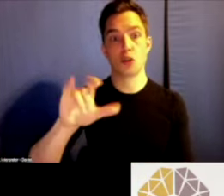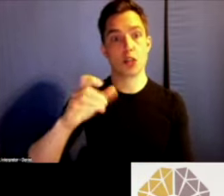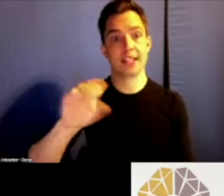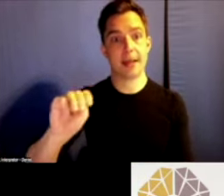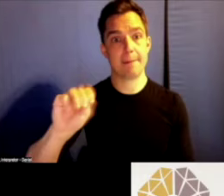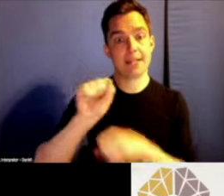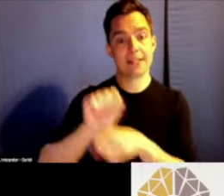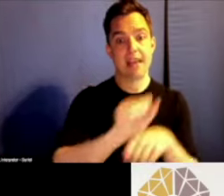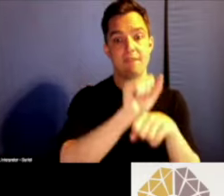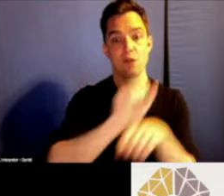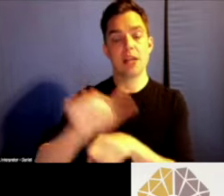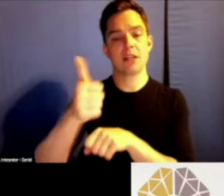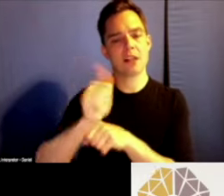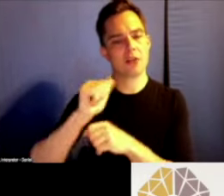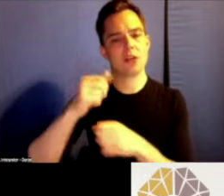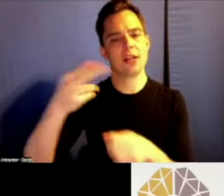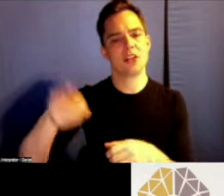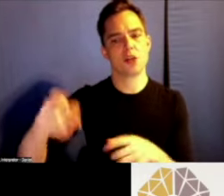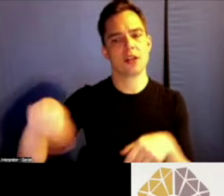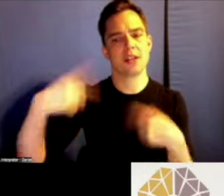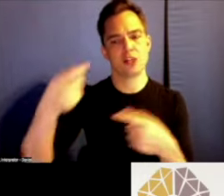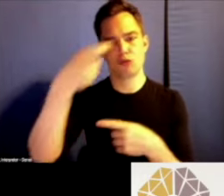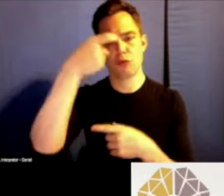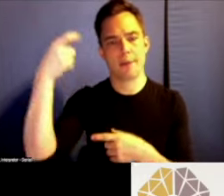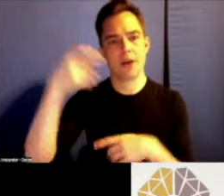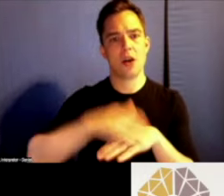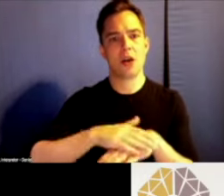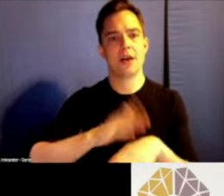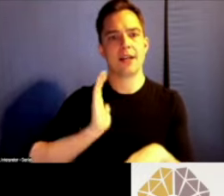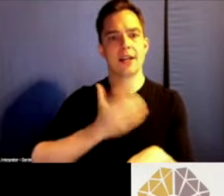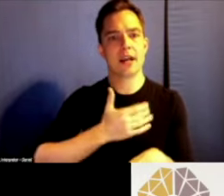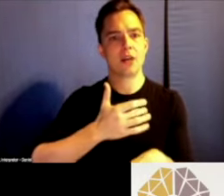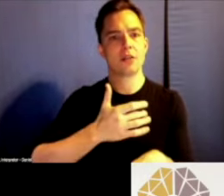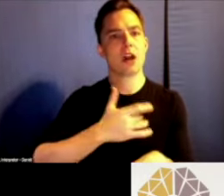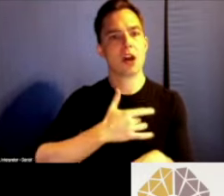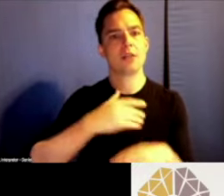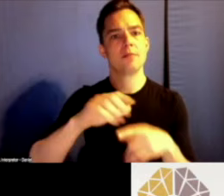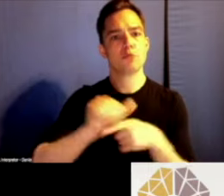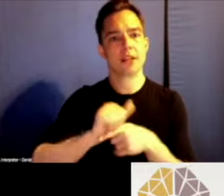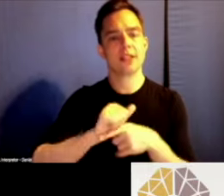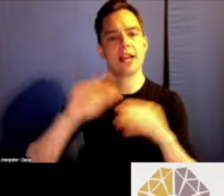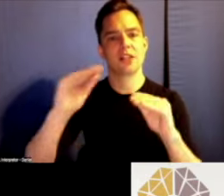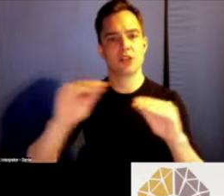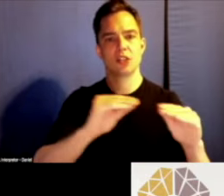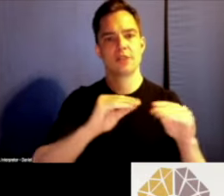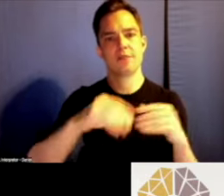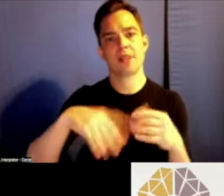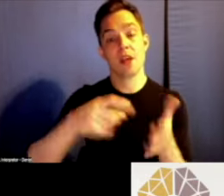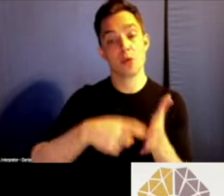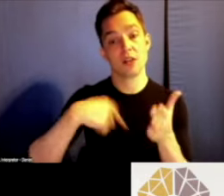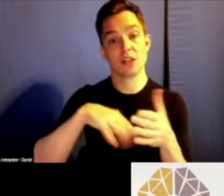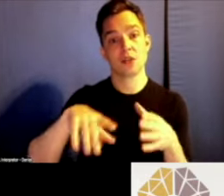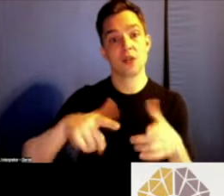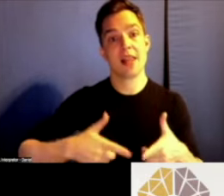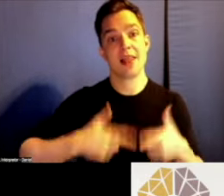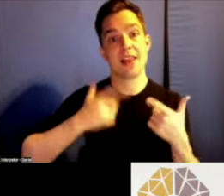other historical trauma on our hearts, practices, and structures. It requires us to live into our